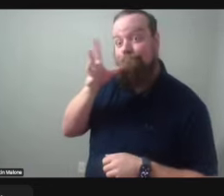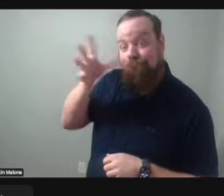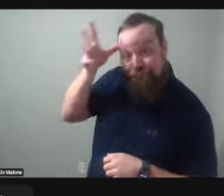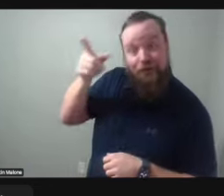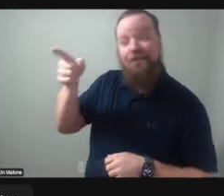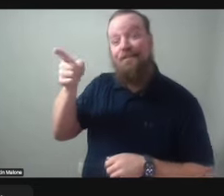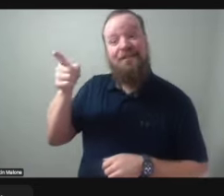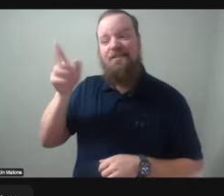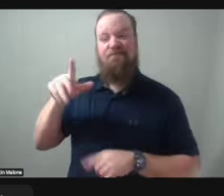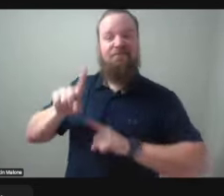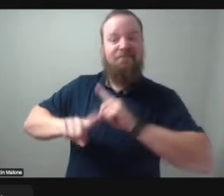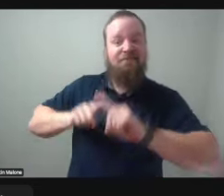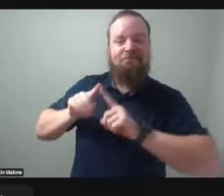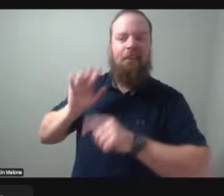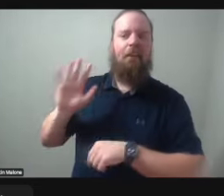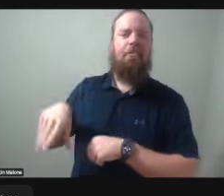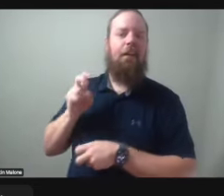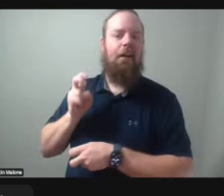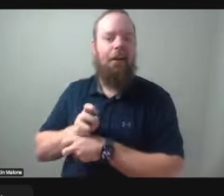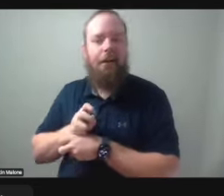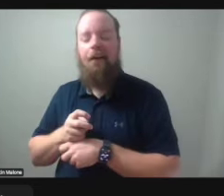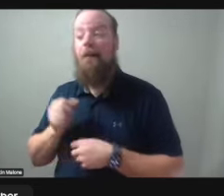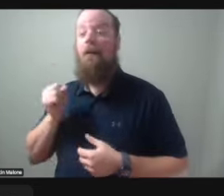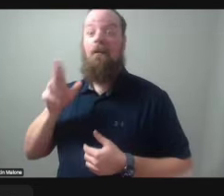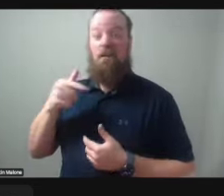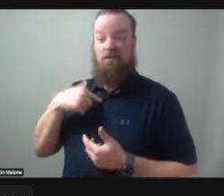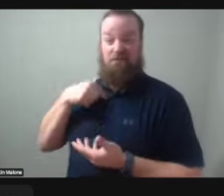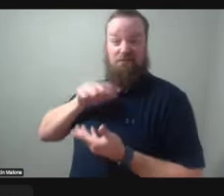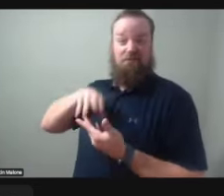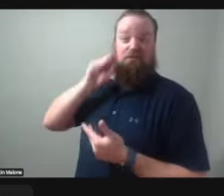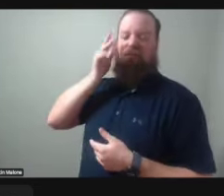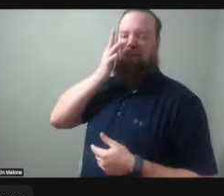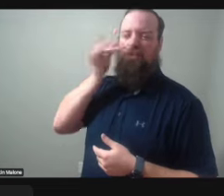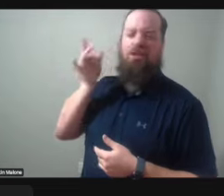language acquisition from our access from birth.